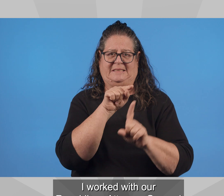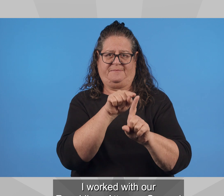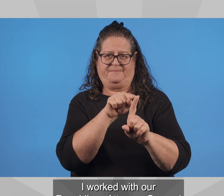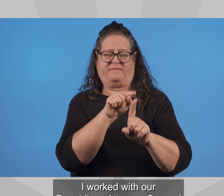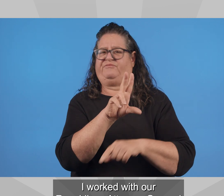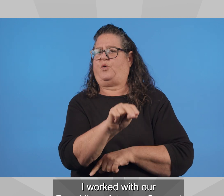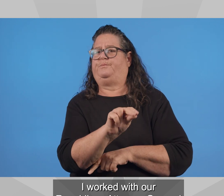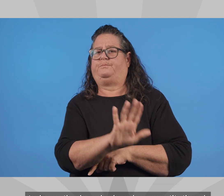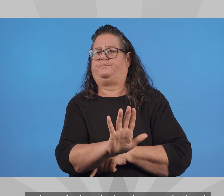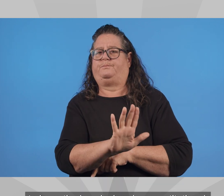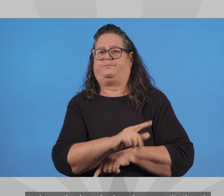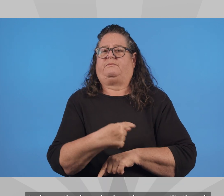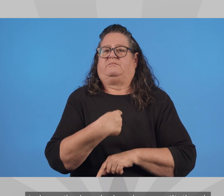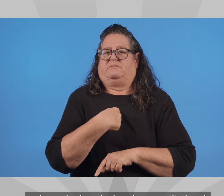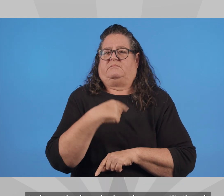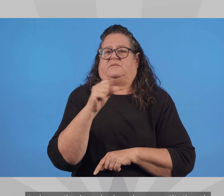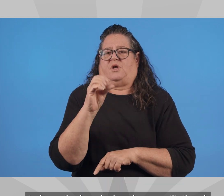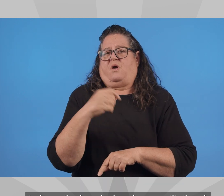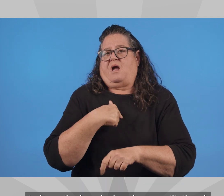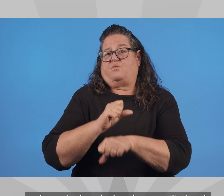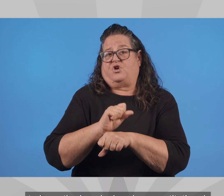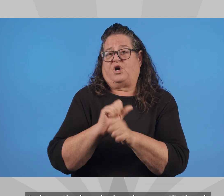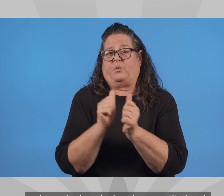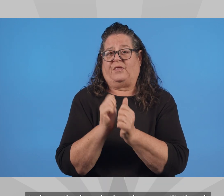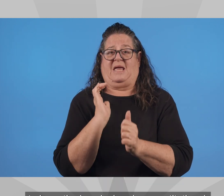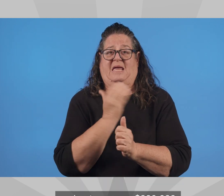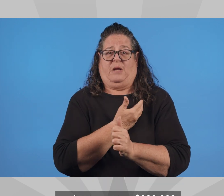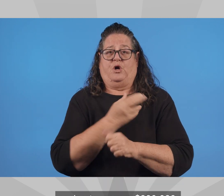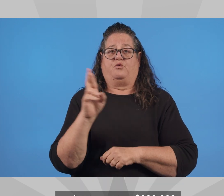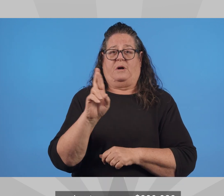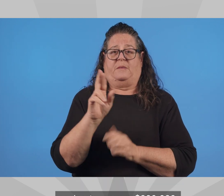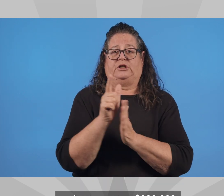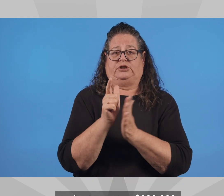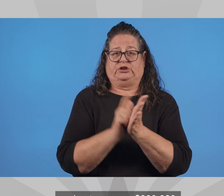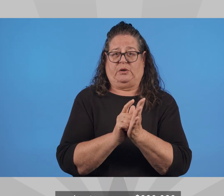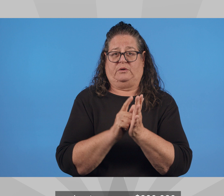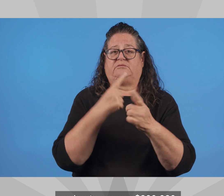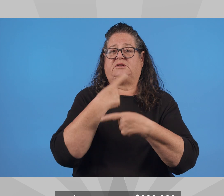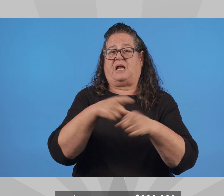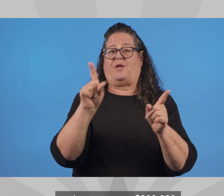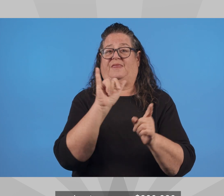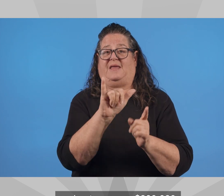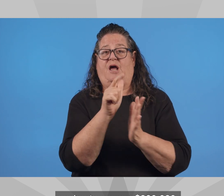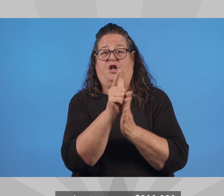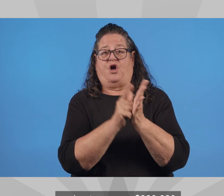Attorney General to have the law declared unconstitutional, saving taxpayers $800,000.